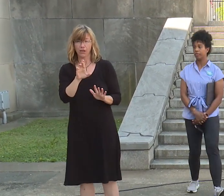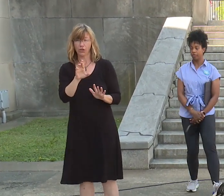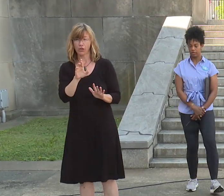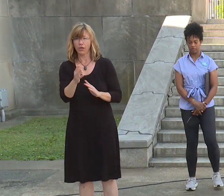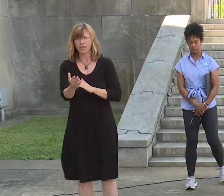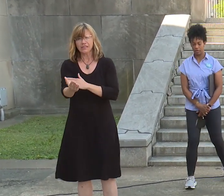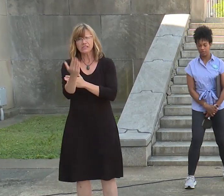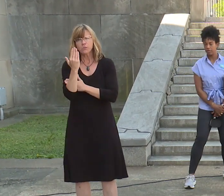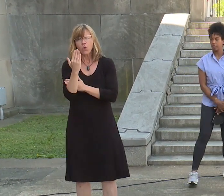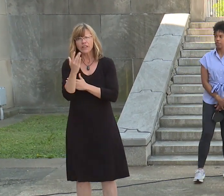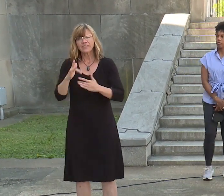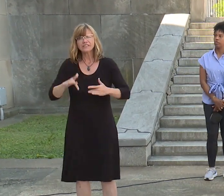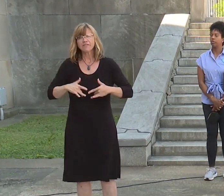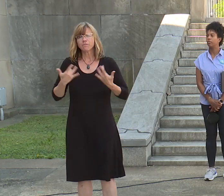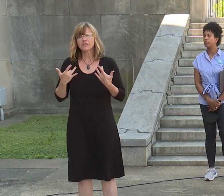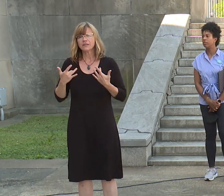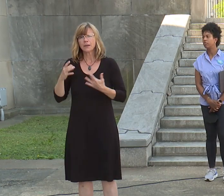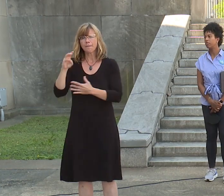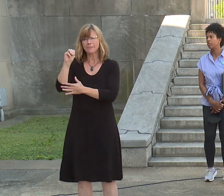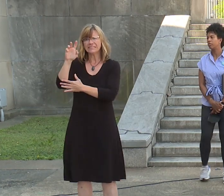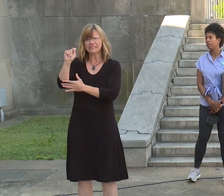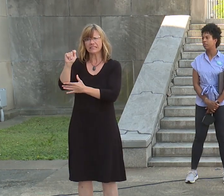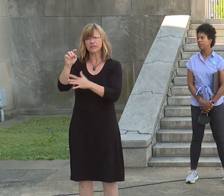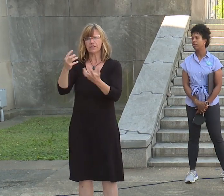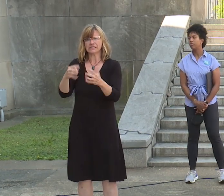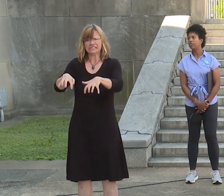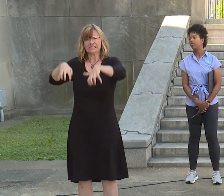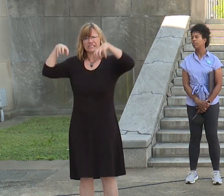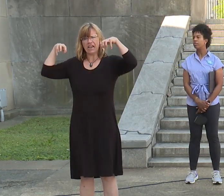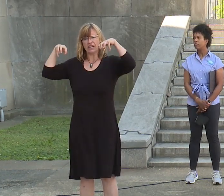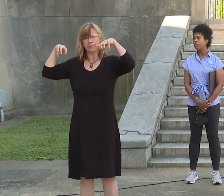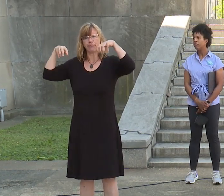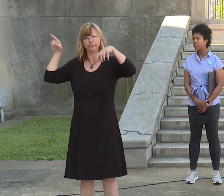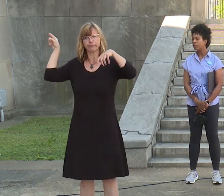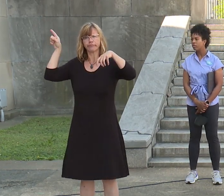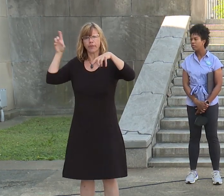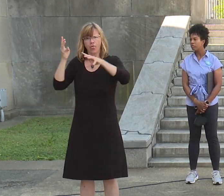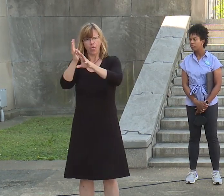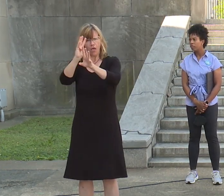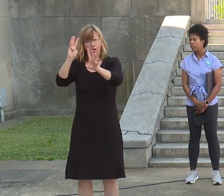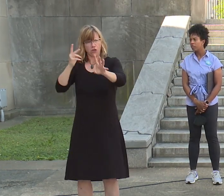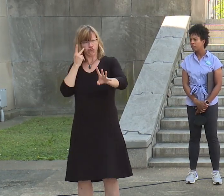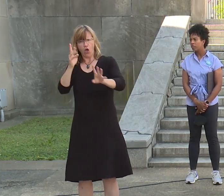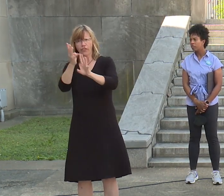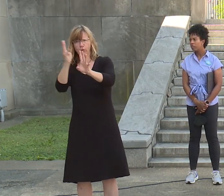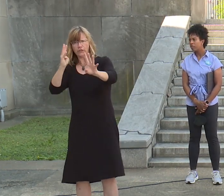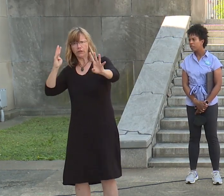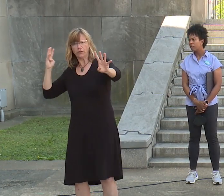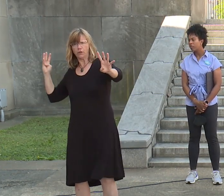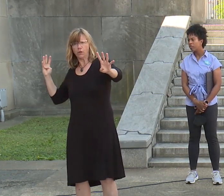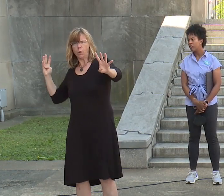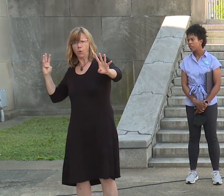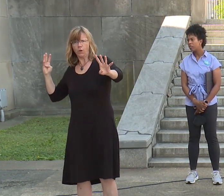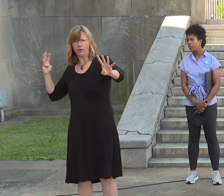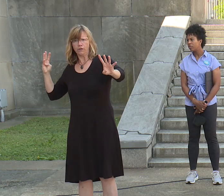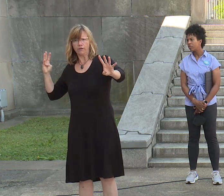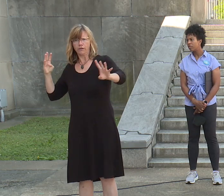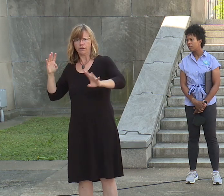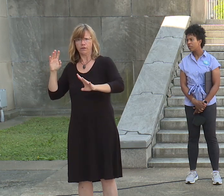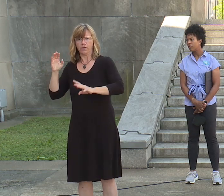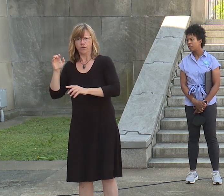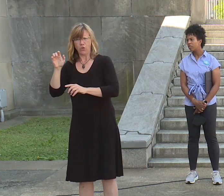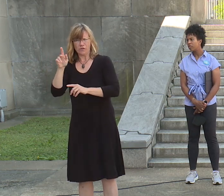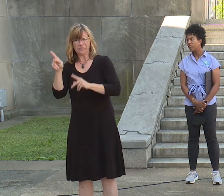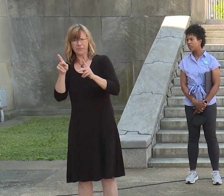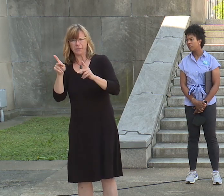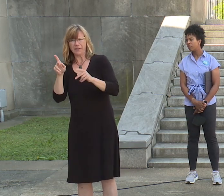were at that event at M&T Bank Stadium. The lines were really long, and the folks for Local 7 are saying that 70% of their workers still